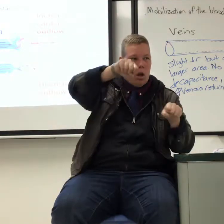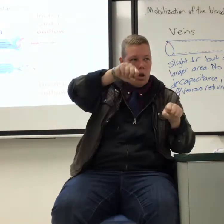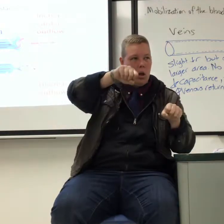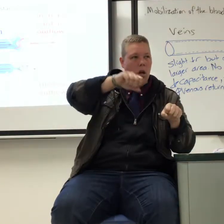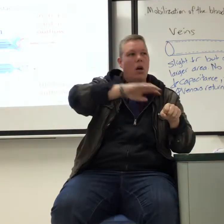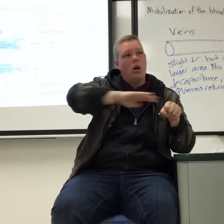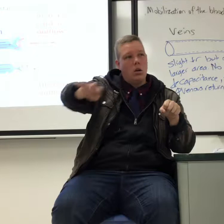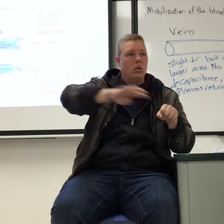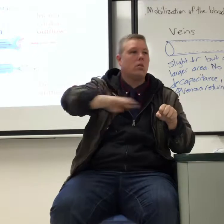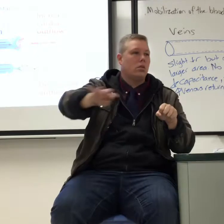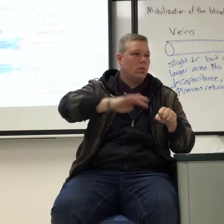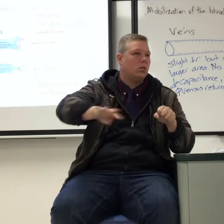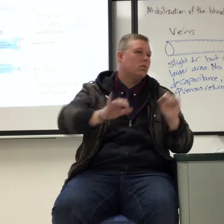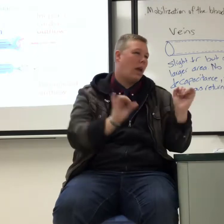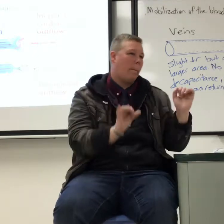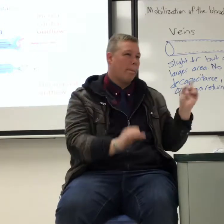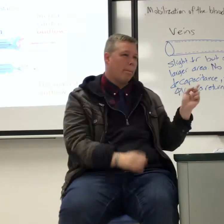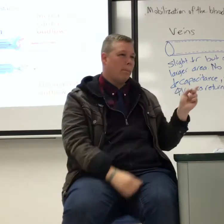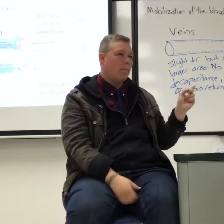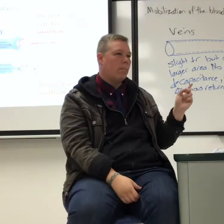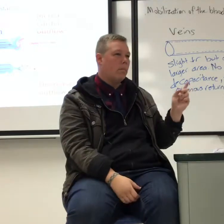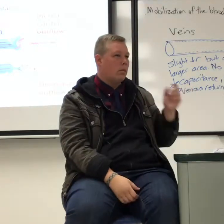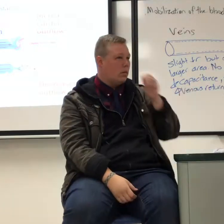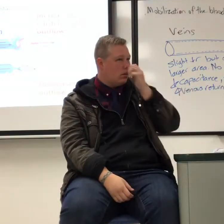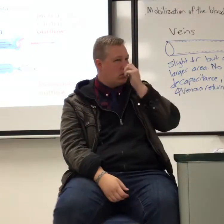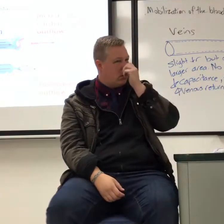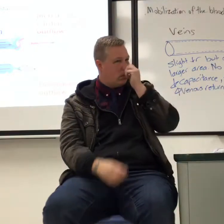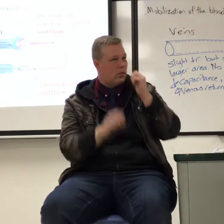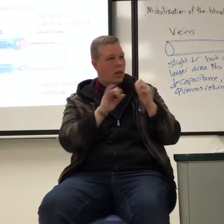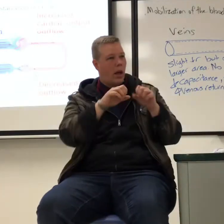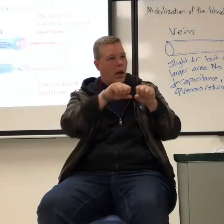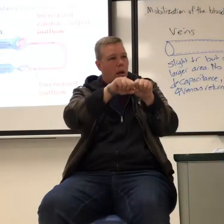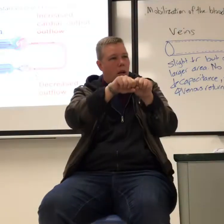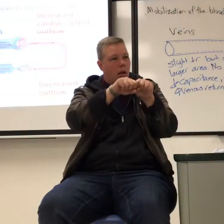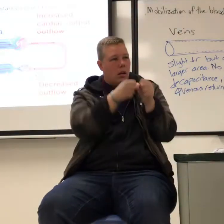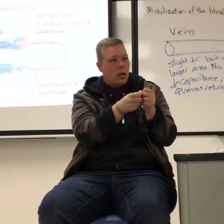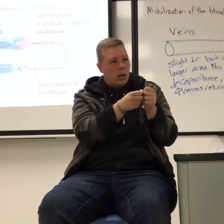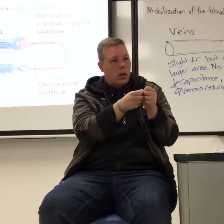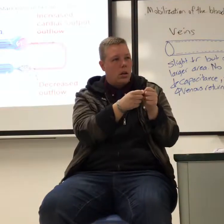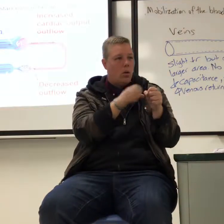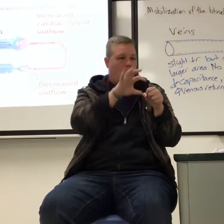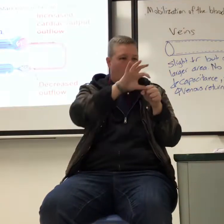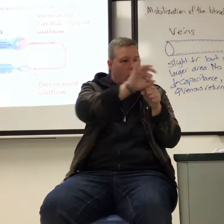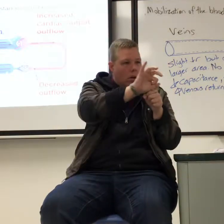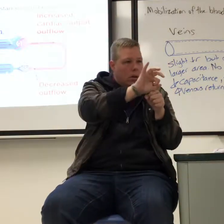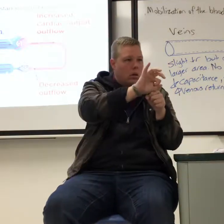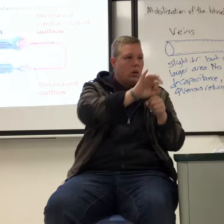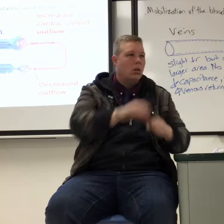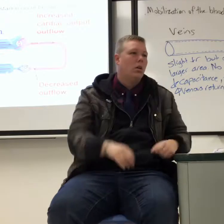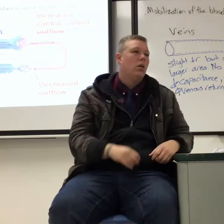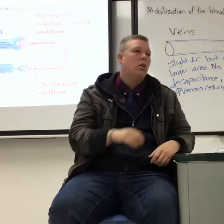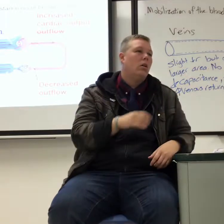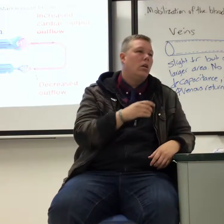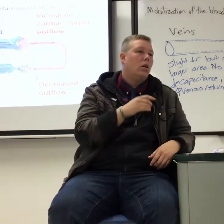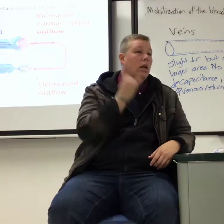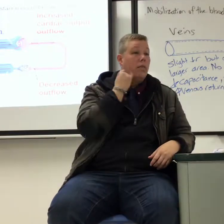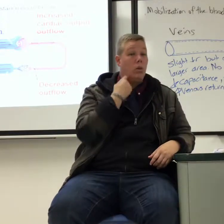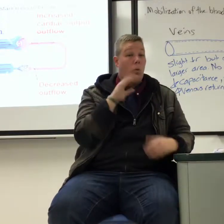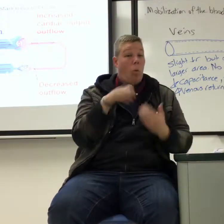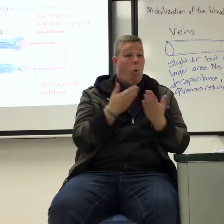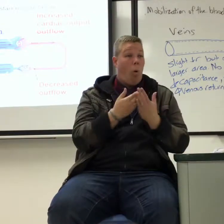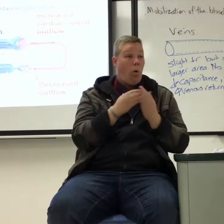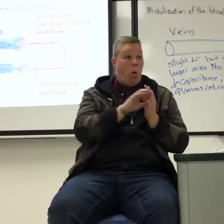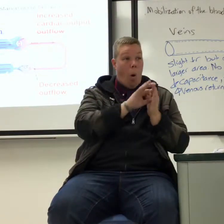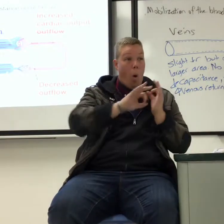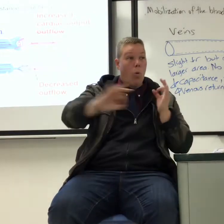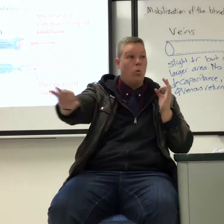this. No blood's flowing, okay? No water's coming out. But then he said, okay, what if you just take the whole garden